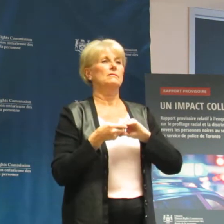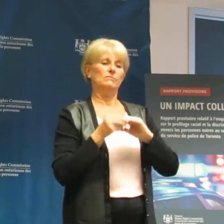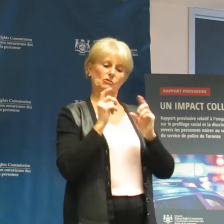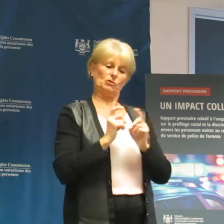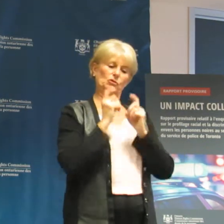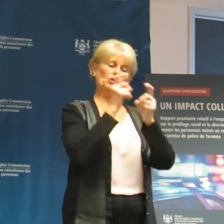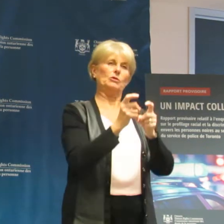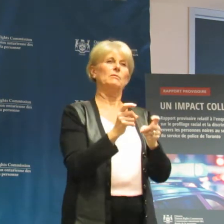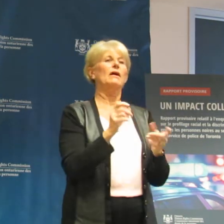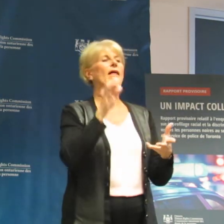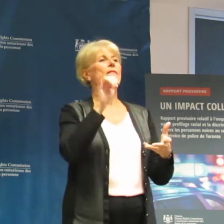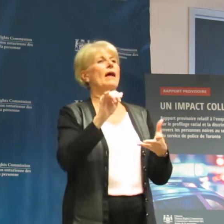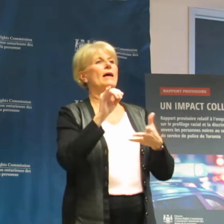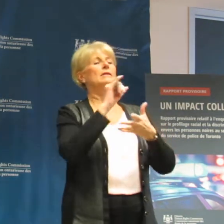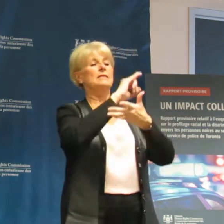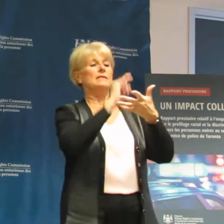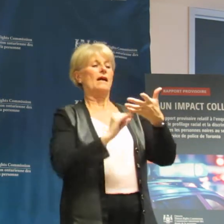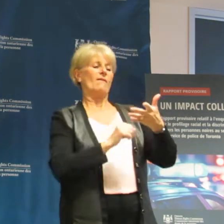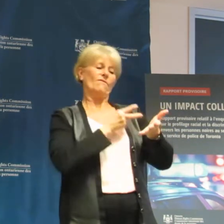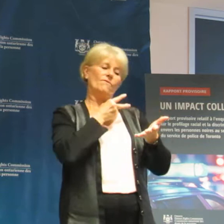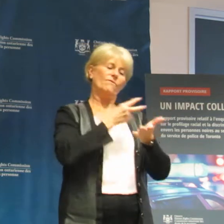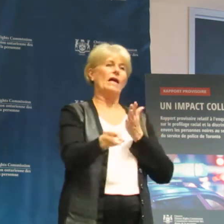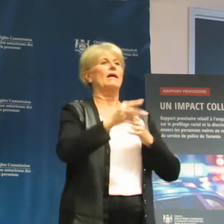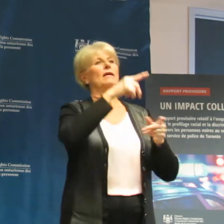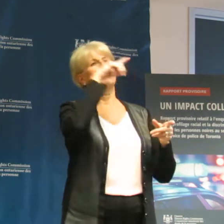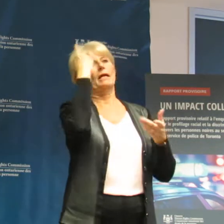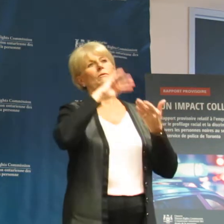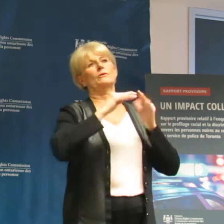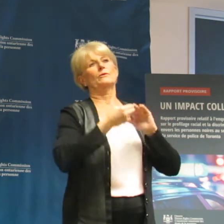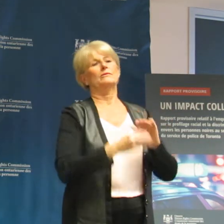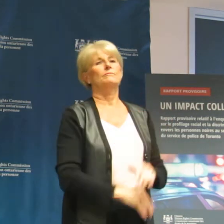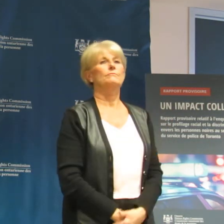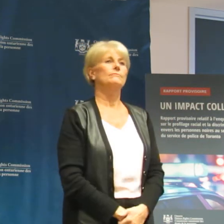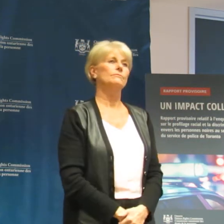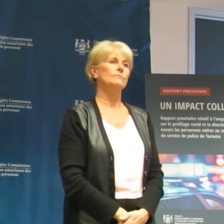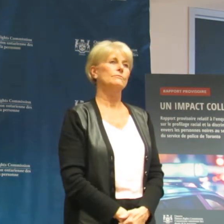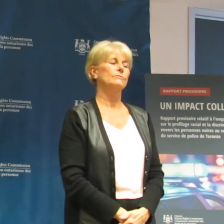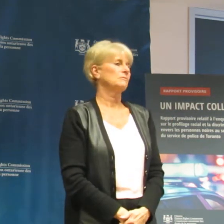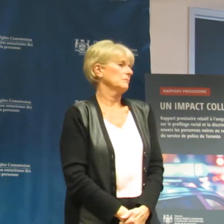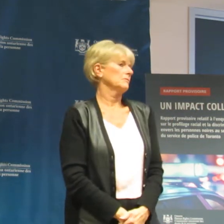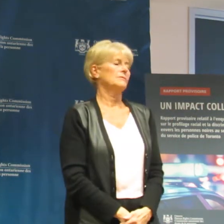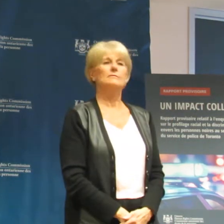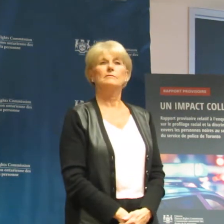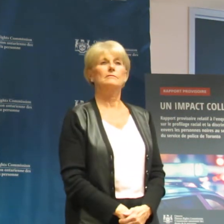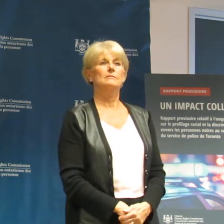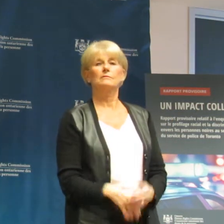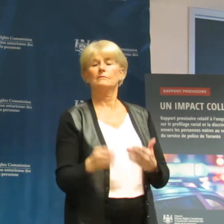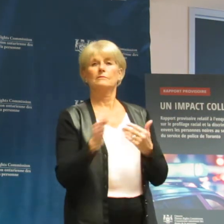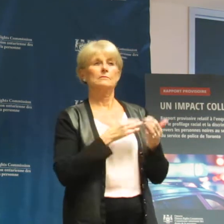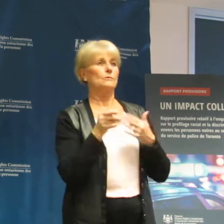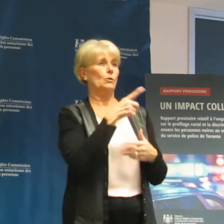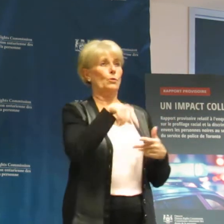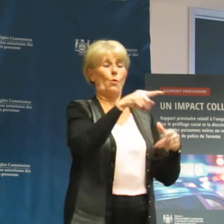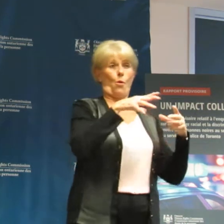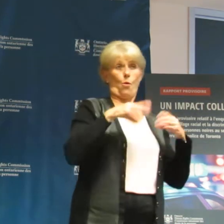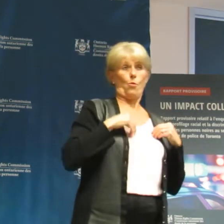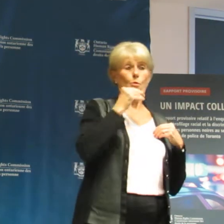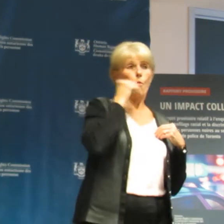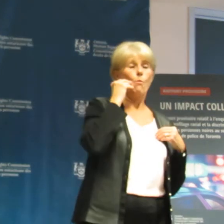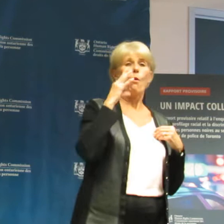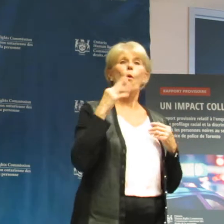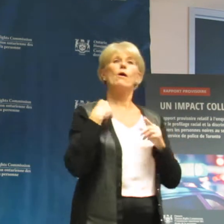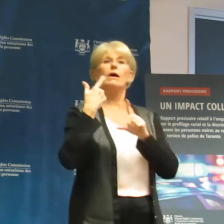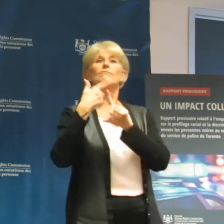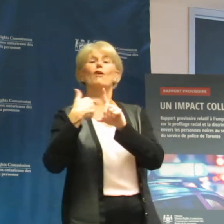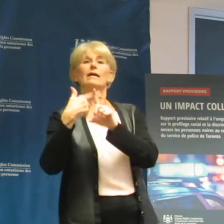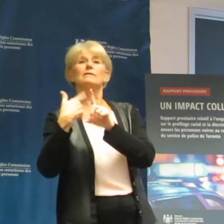to the designed failure of the black community. Whether you are a homeowner or a